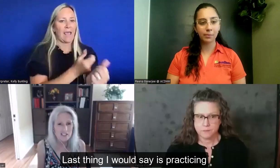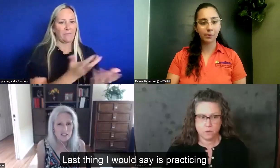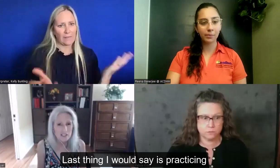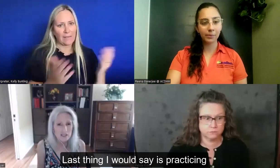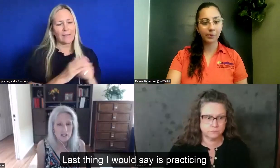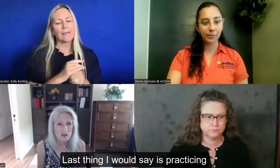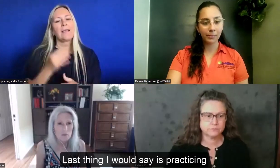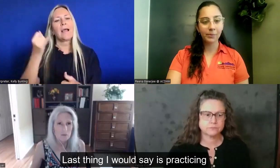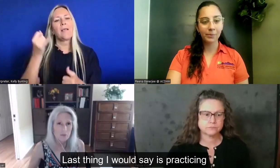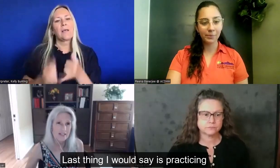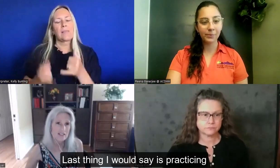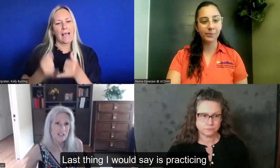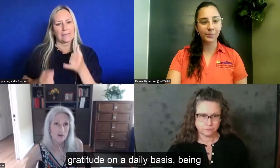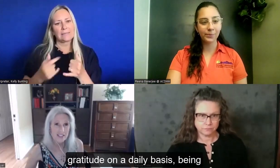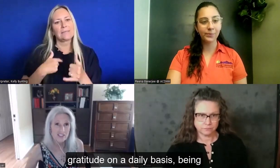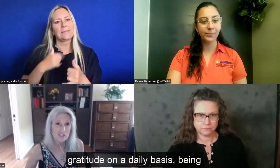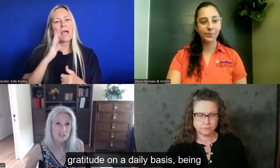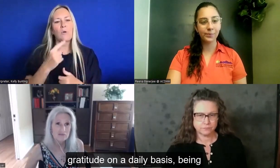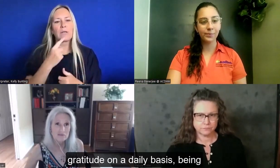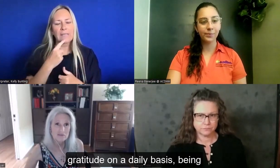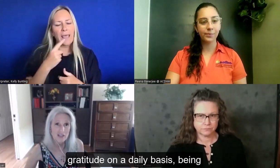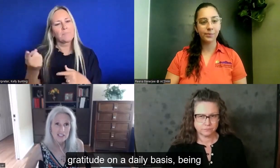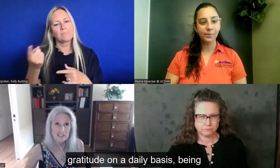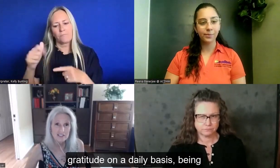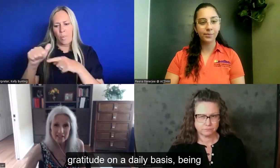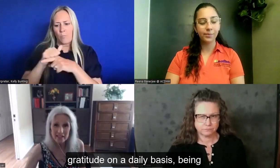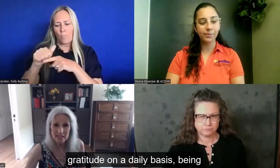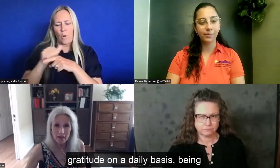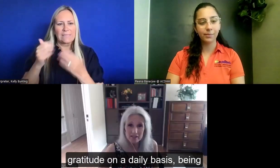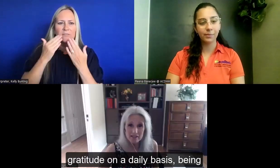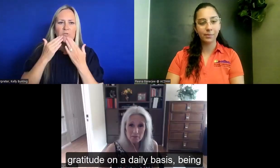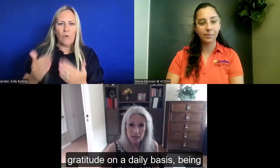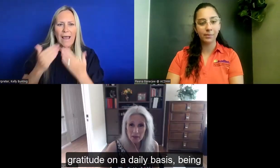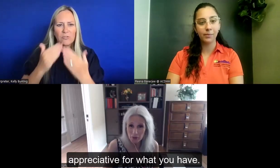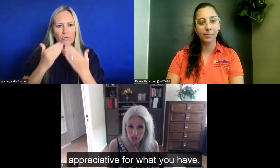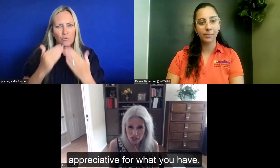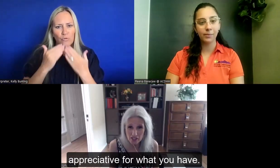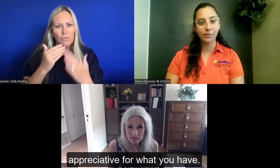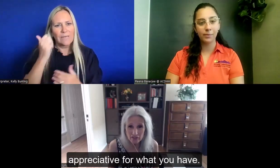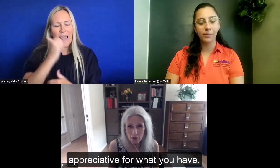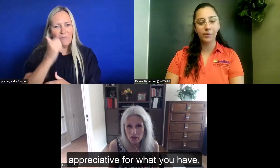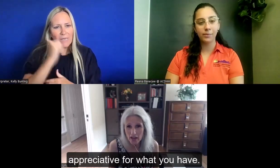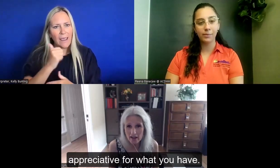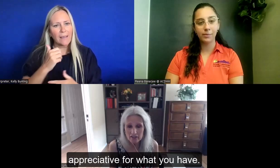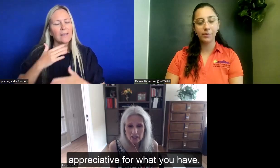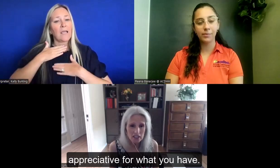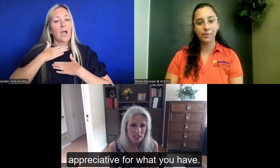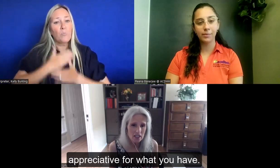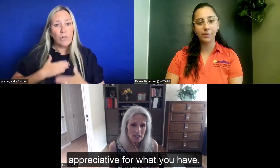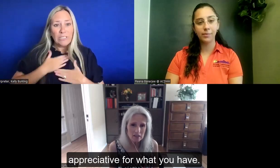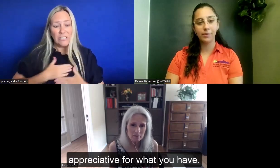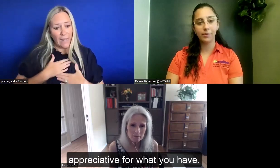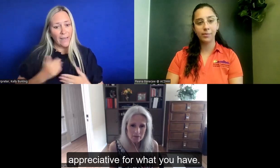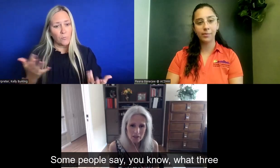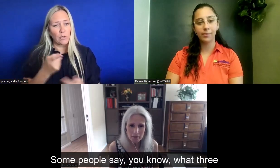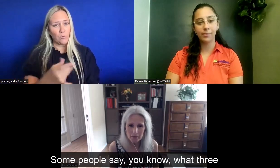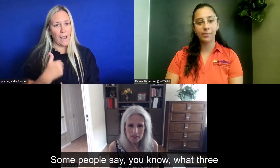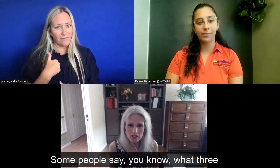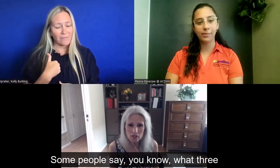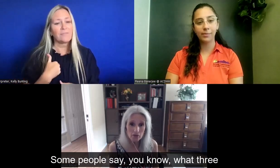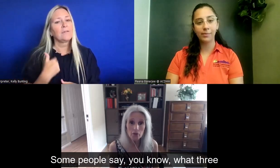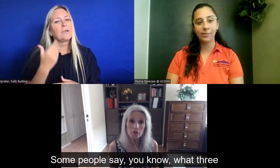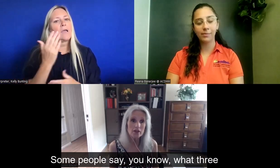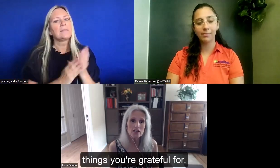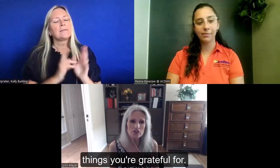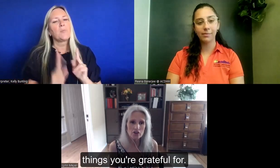say is practicing gratitude on a daily basis, being appreciative for what you have. Some people